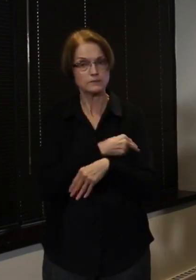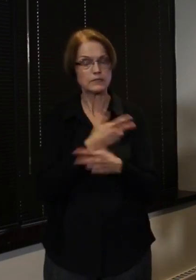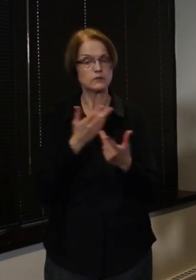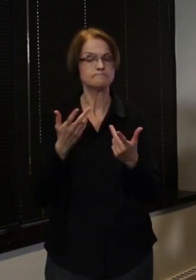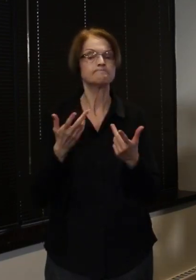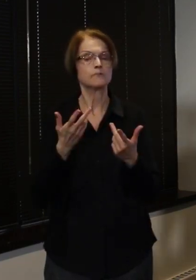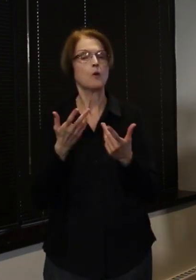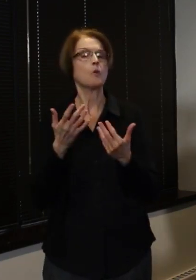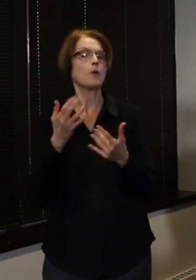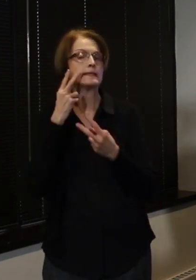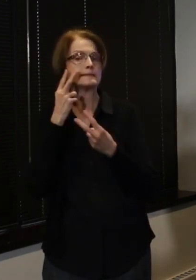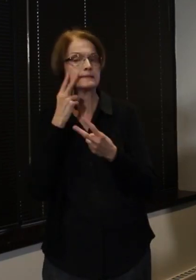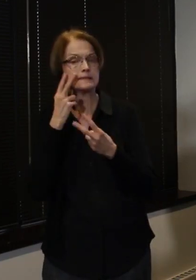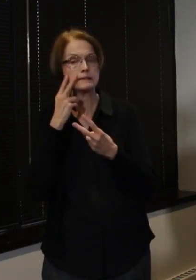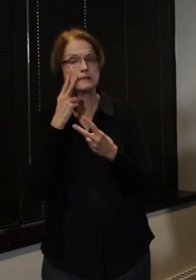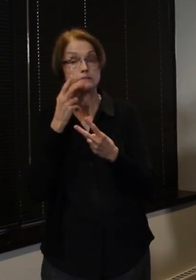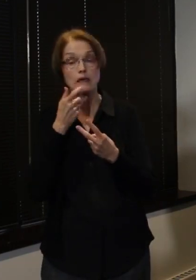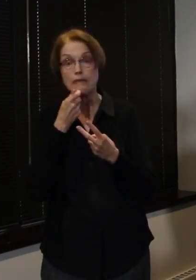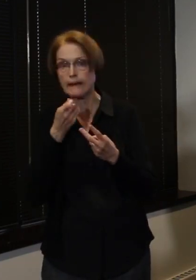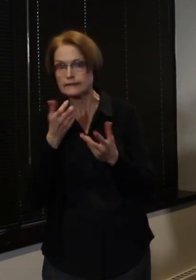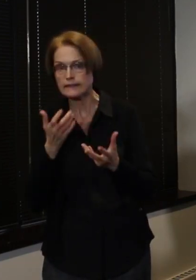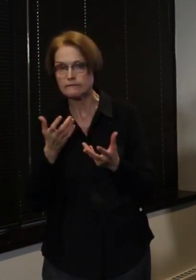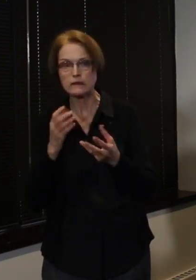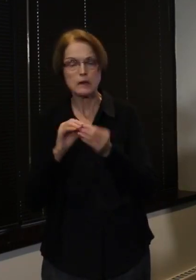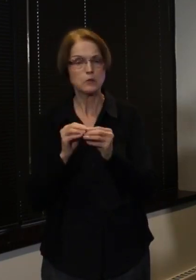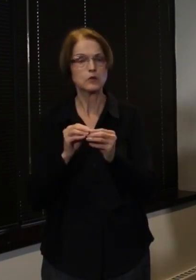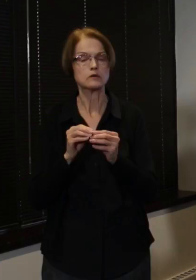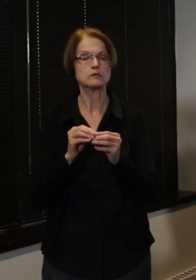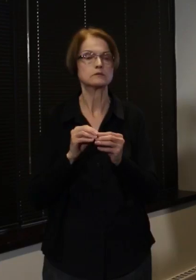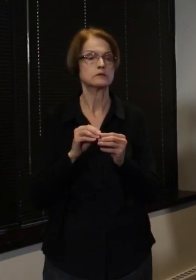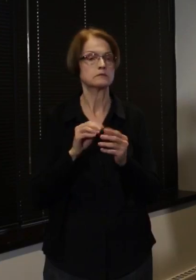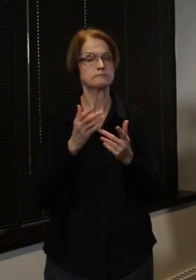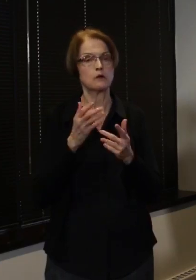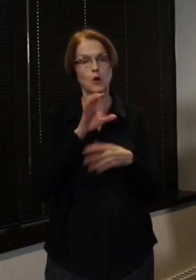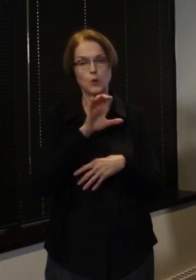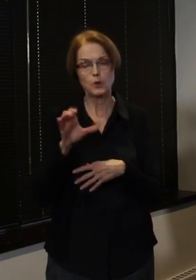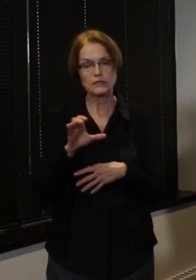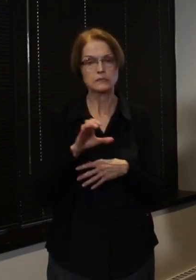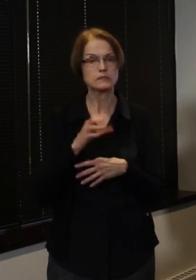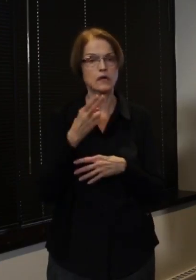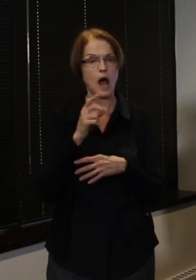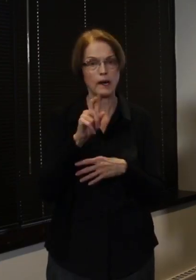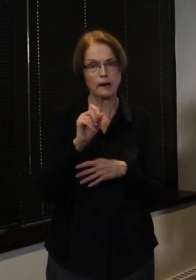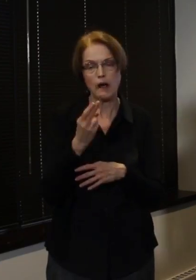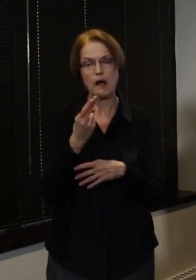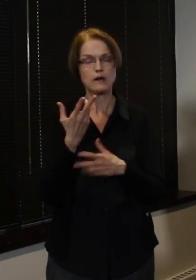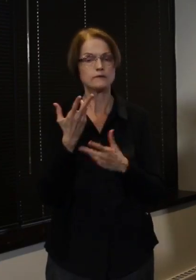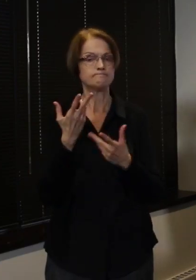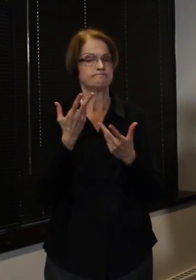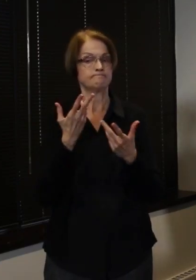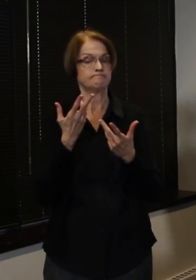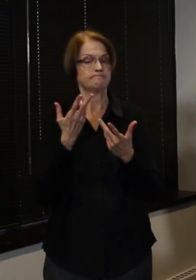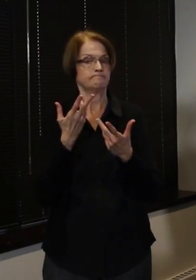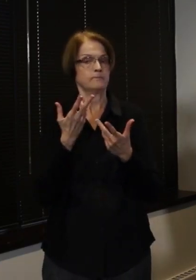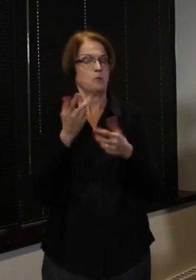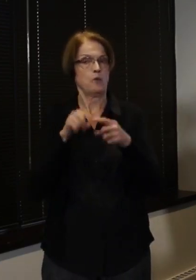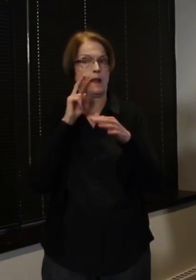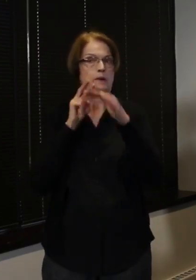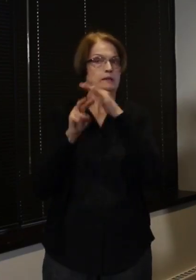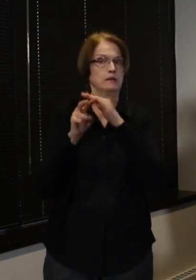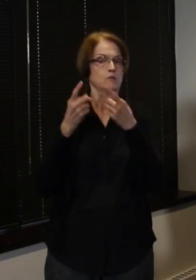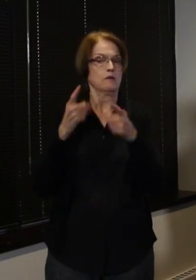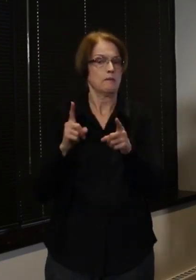Christmas, Hanukkah, all of the other holidays that occur. So we're not sure what's going to occur from